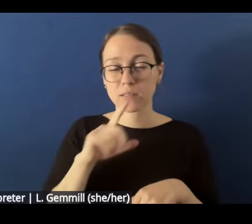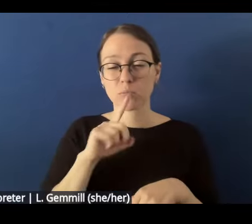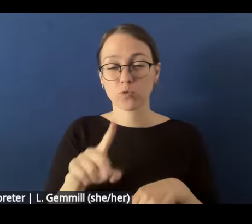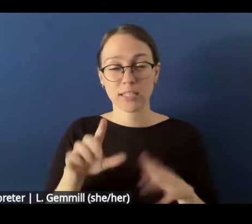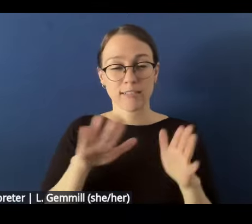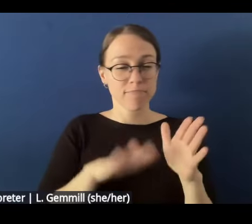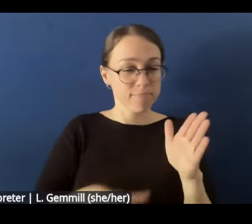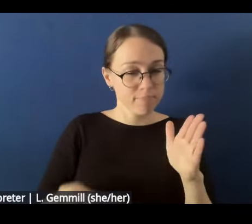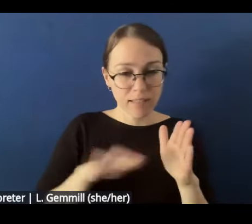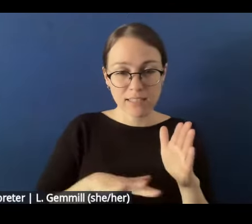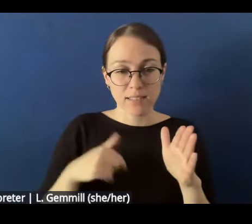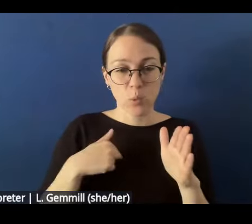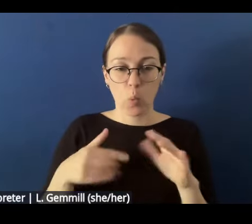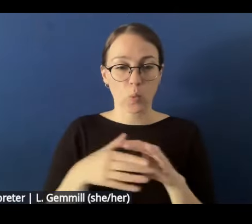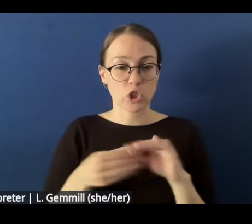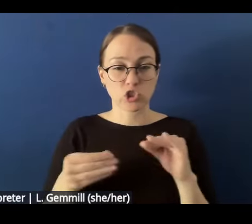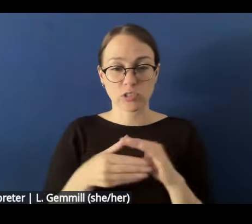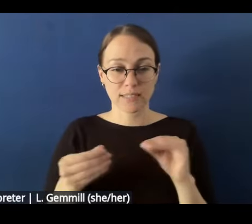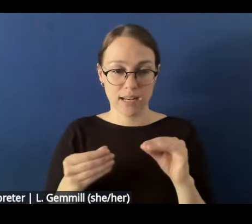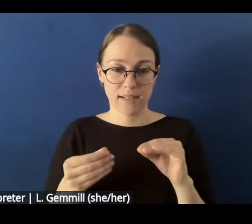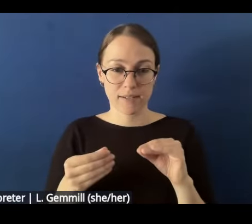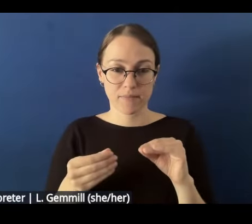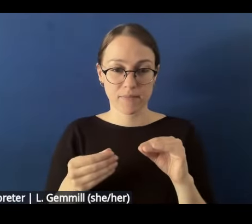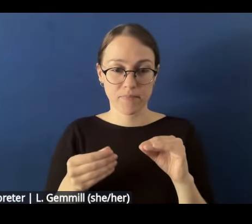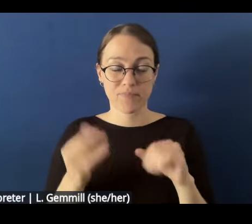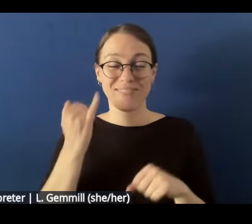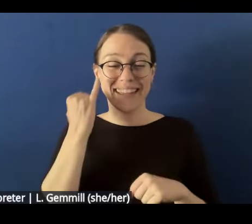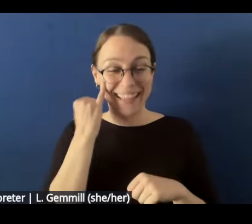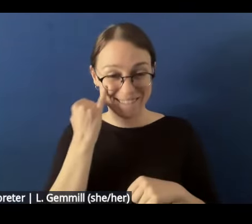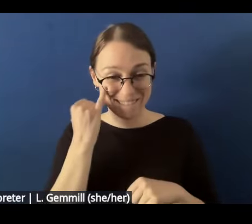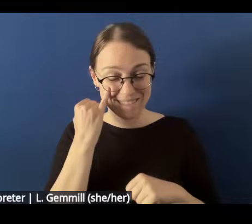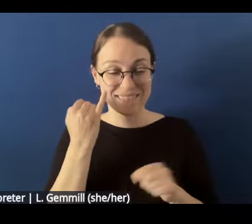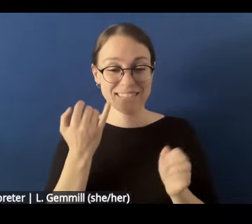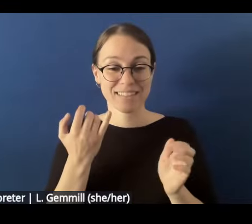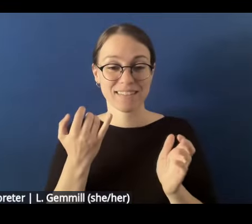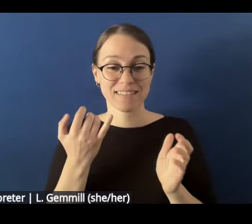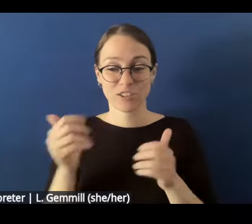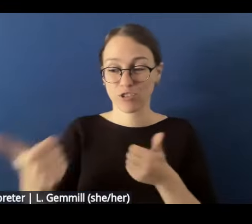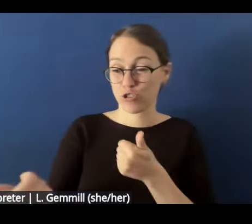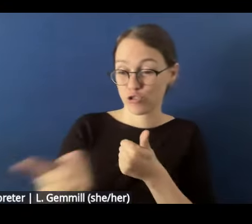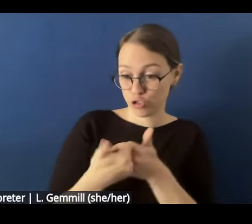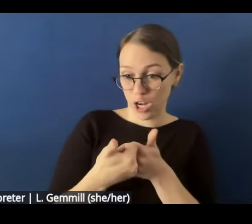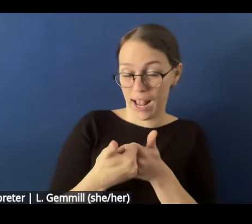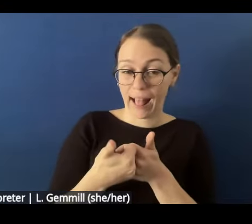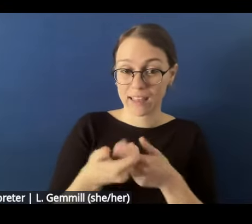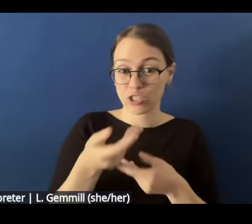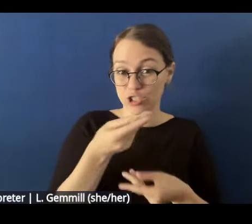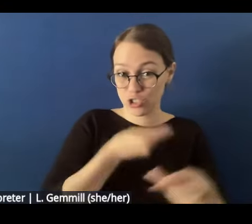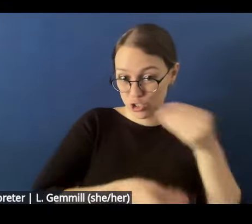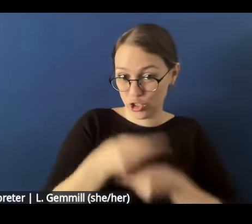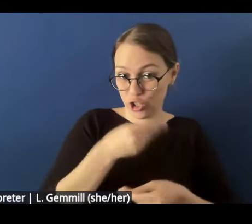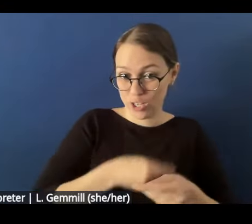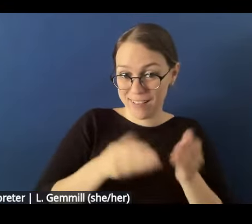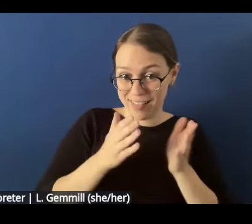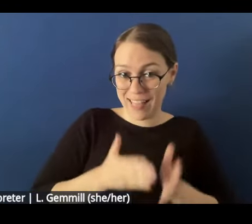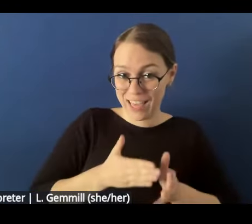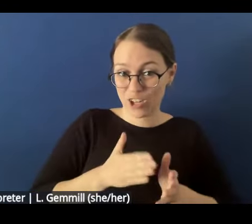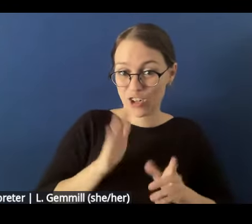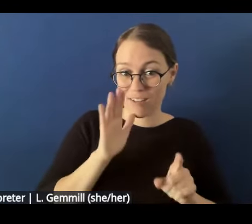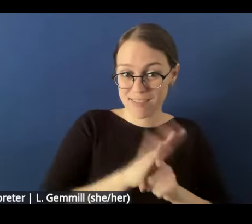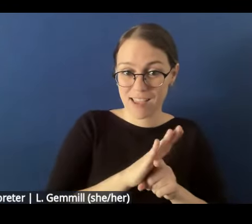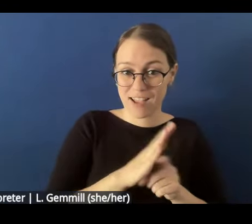what we're saying is that if a challenge to a circulator's signature gets made, and if